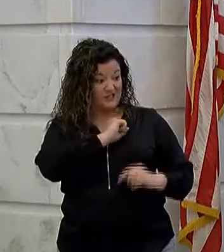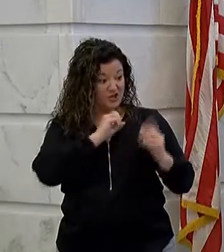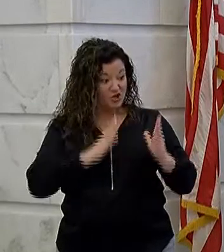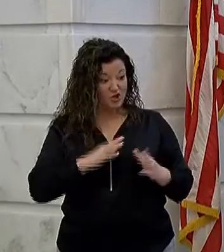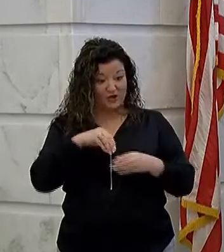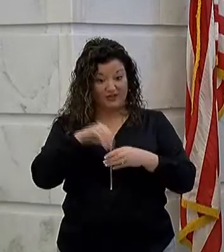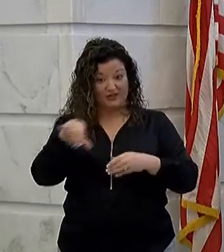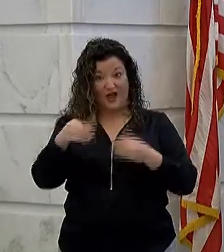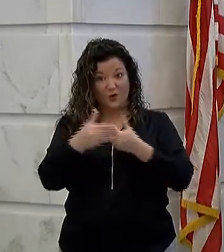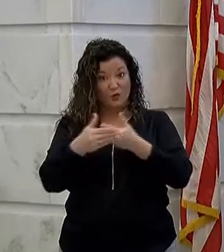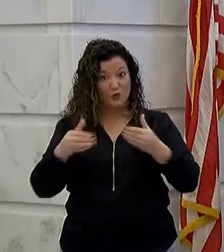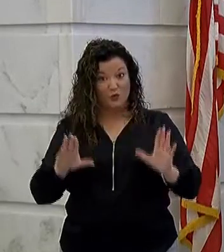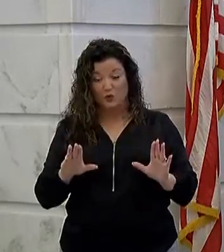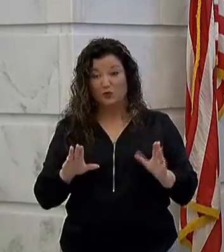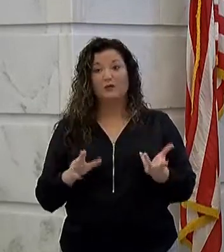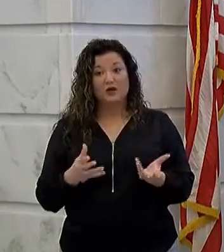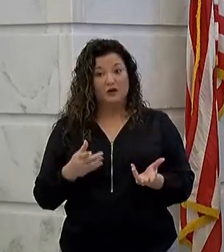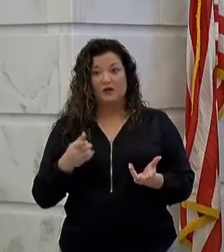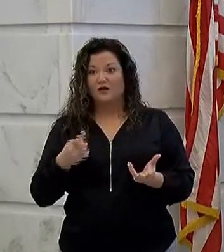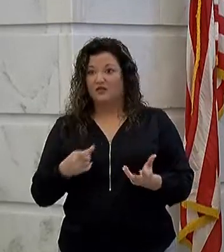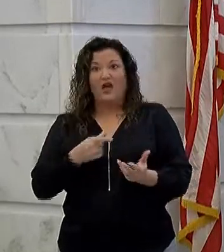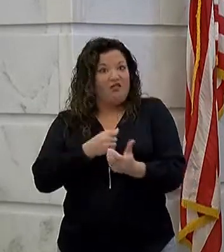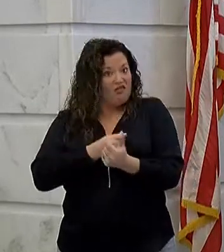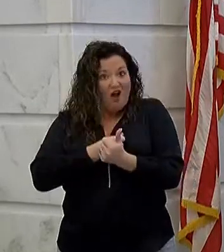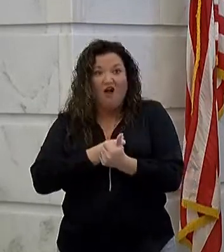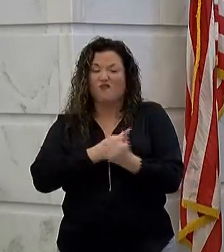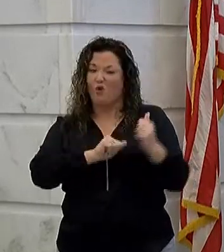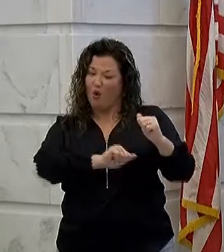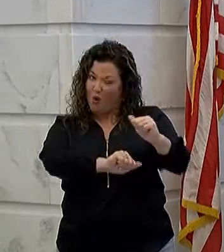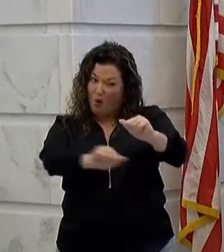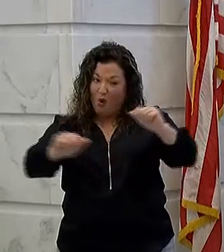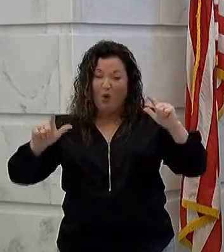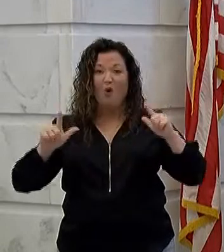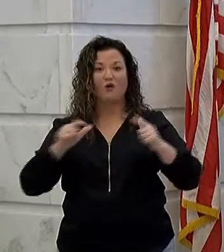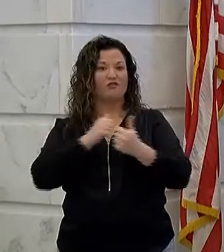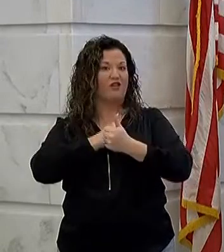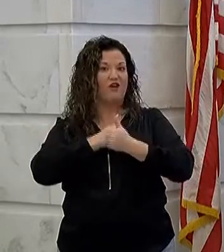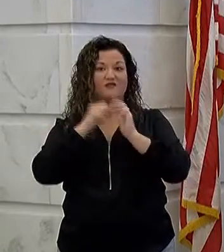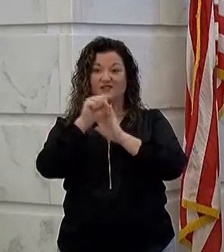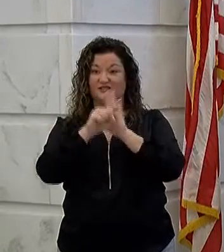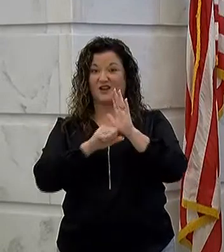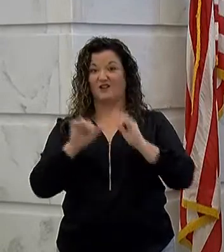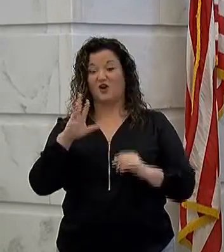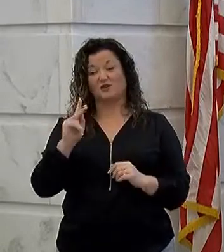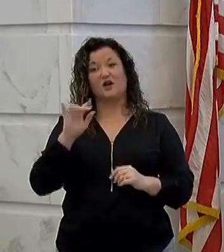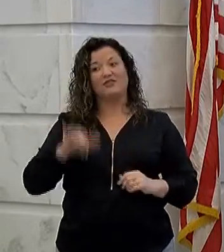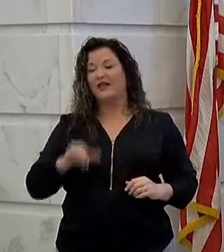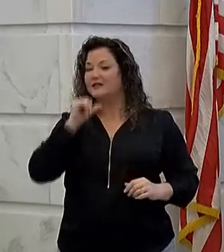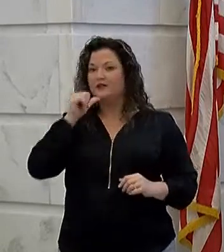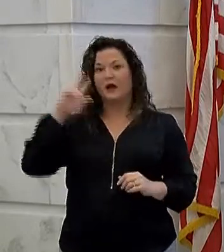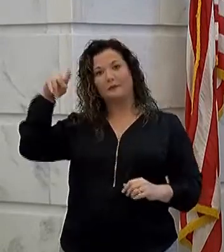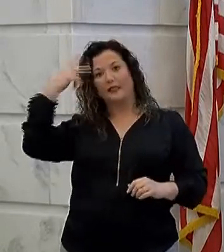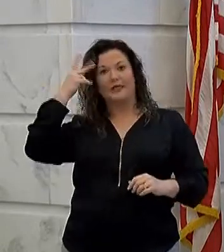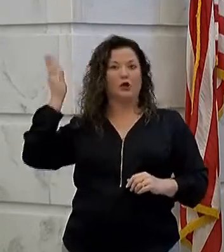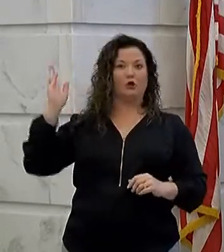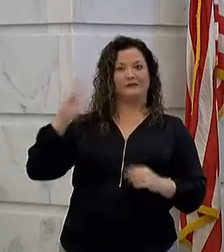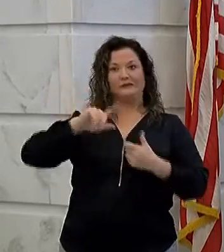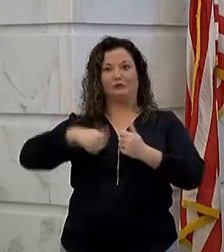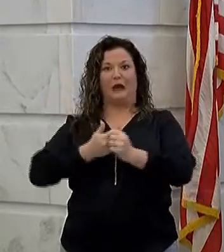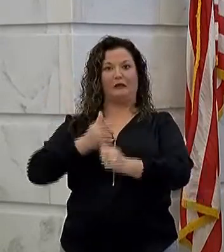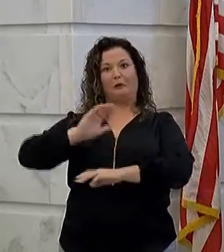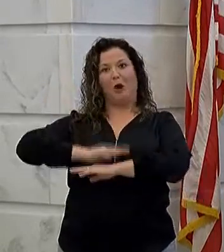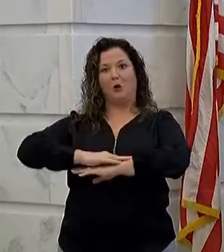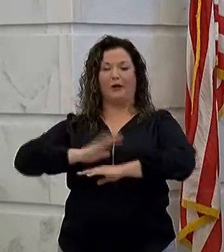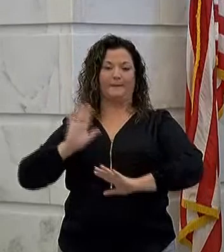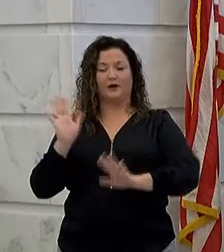that room that does not love the state of Arkansas. And that's not a little political speech up here behind a podium. That is the way that